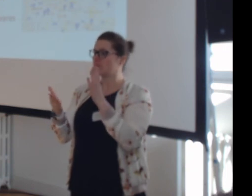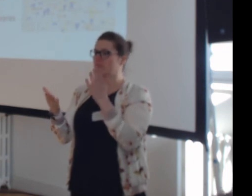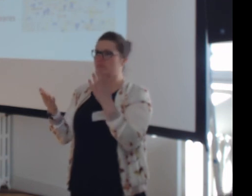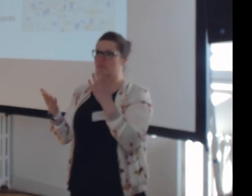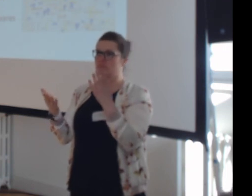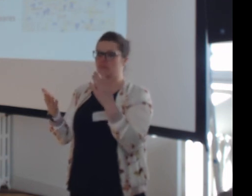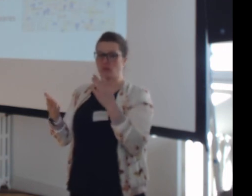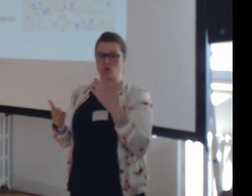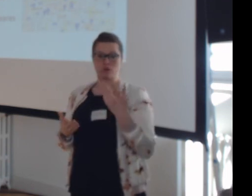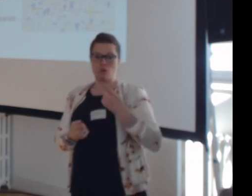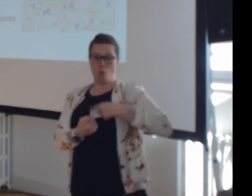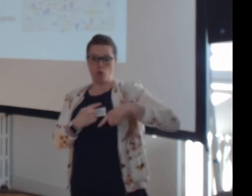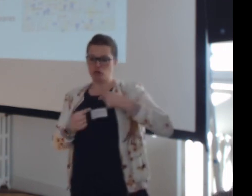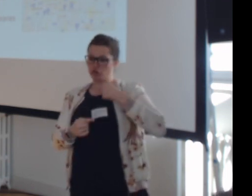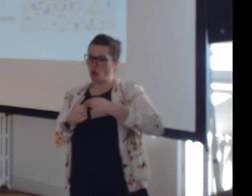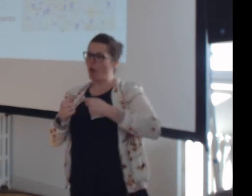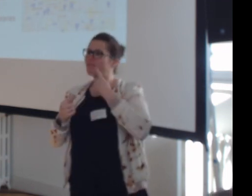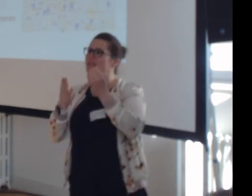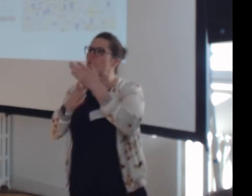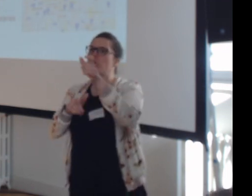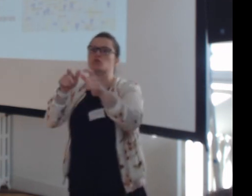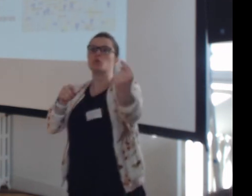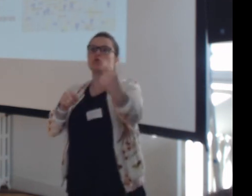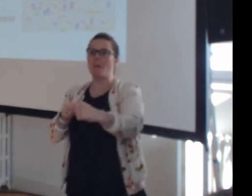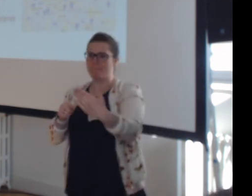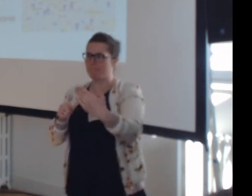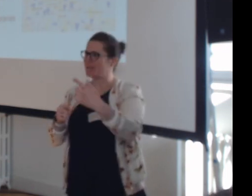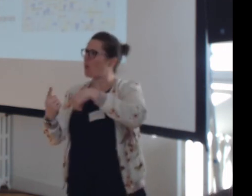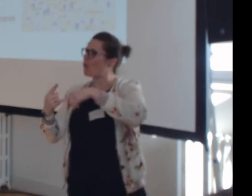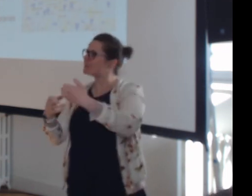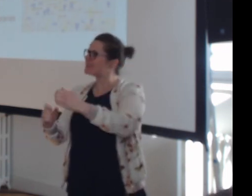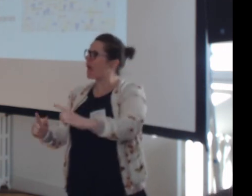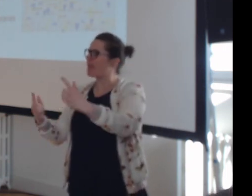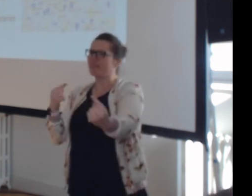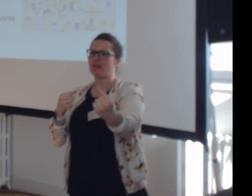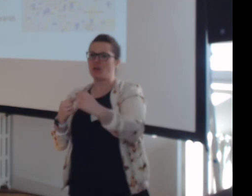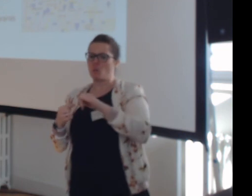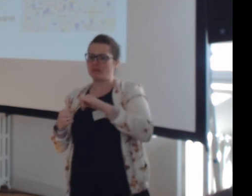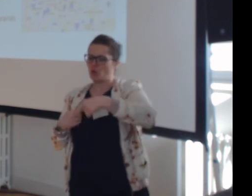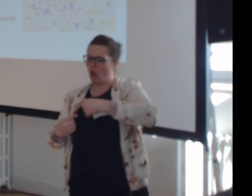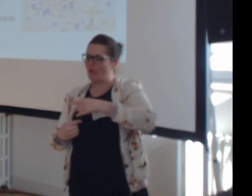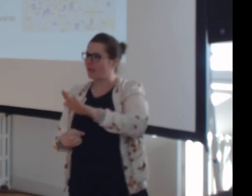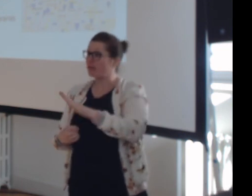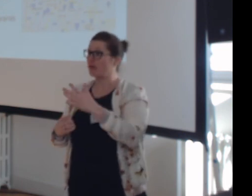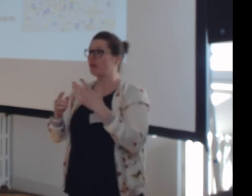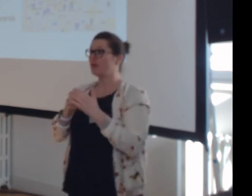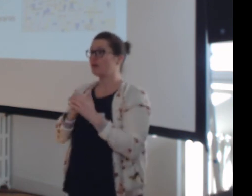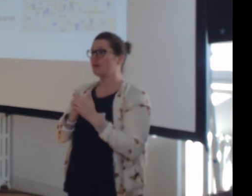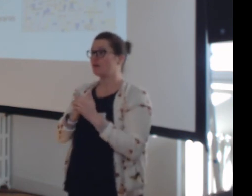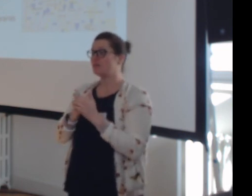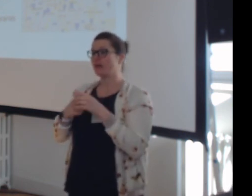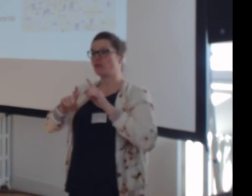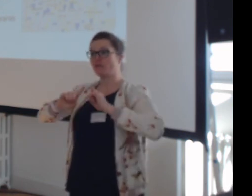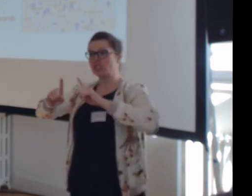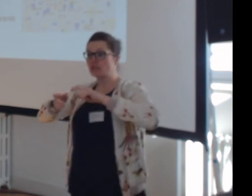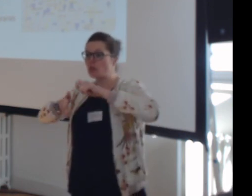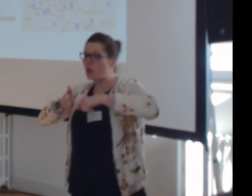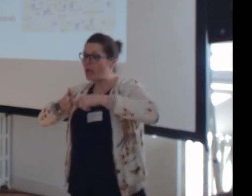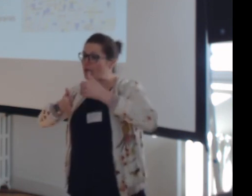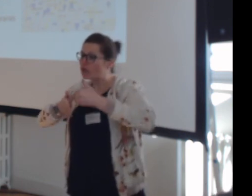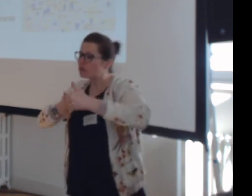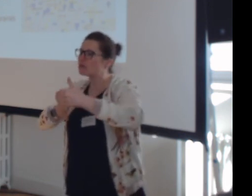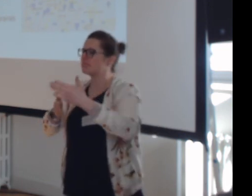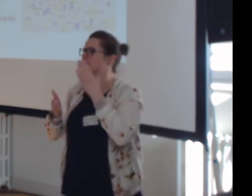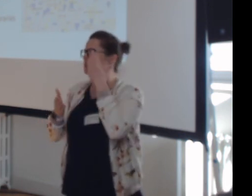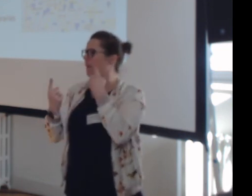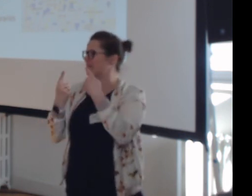what is the role we can play for newcomers in our society. We have a number of common projects, and I'm